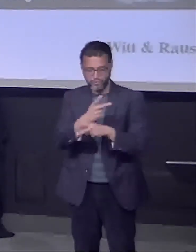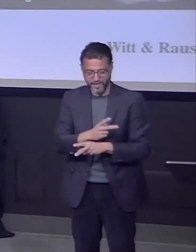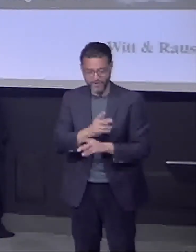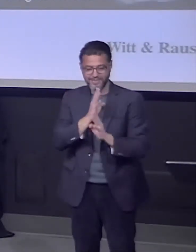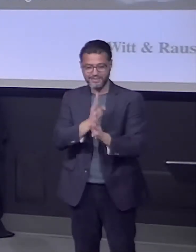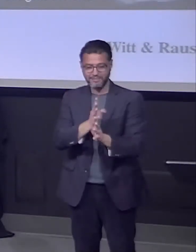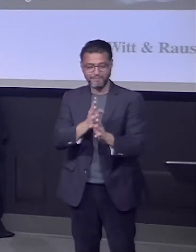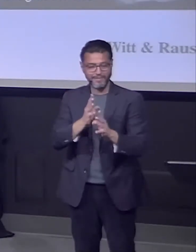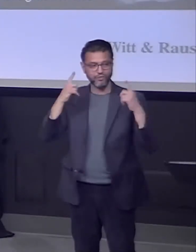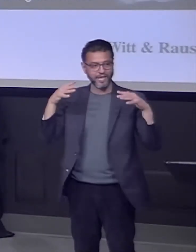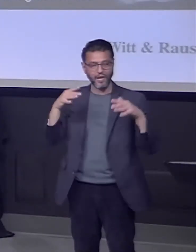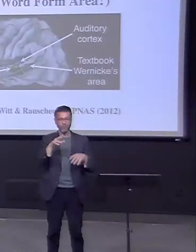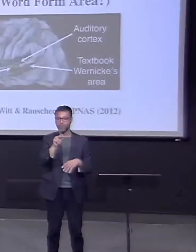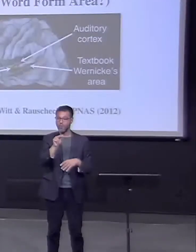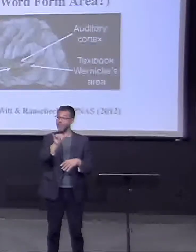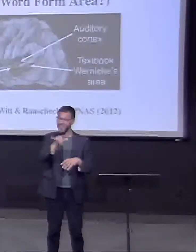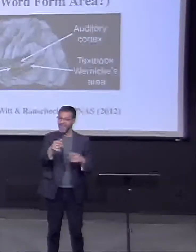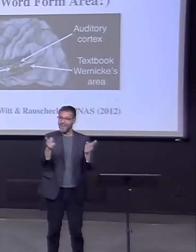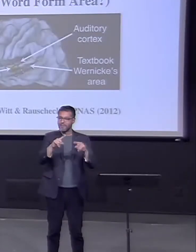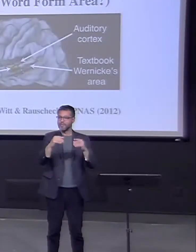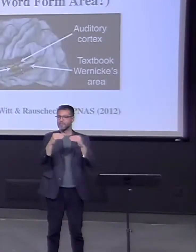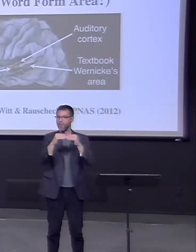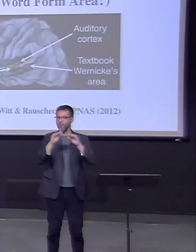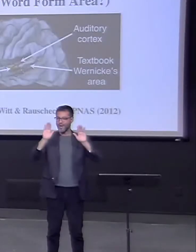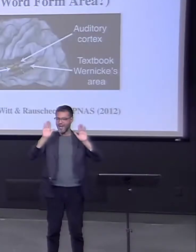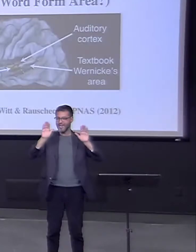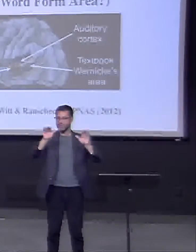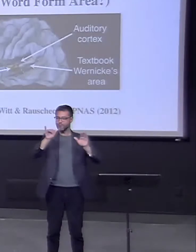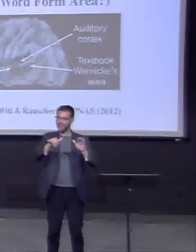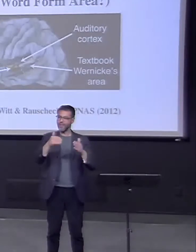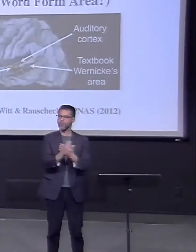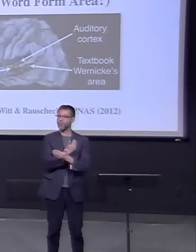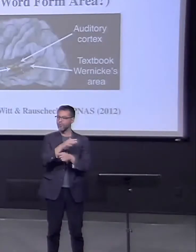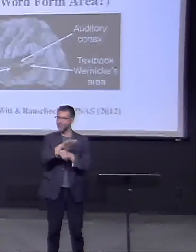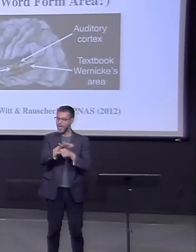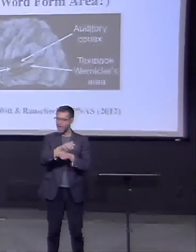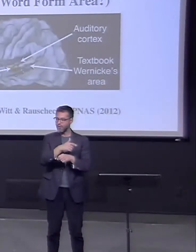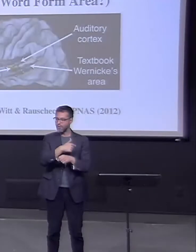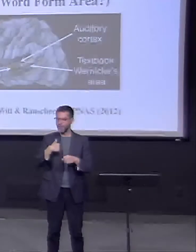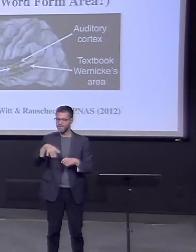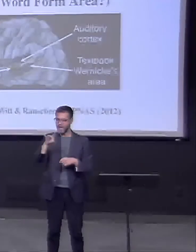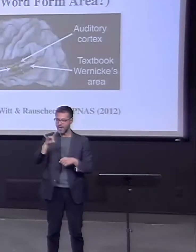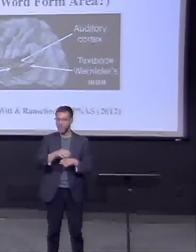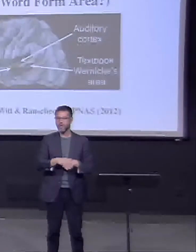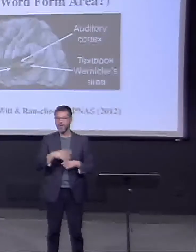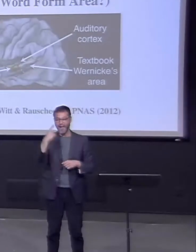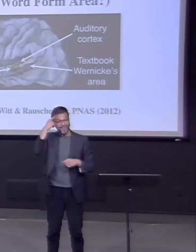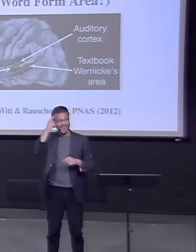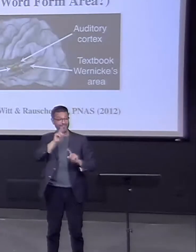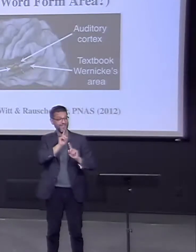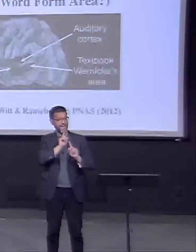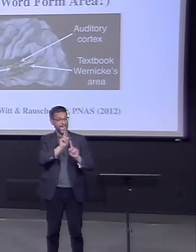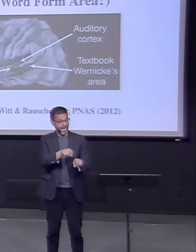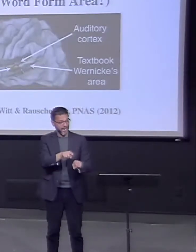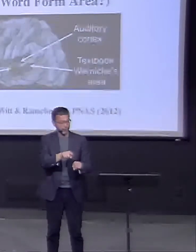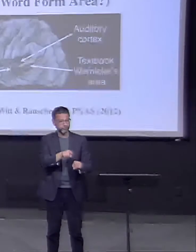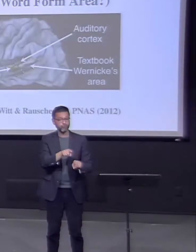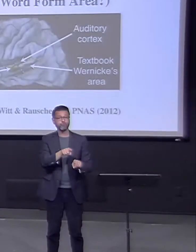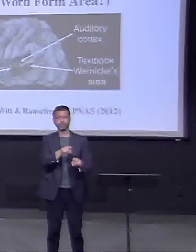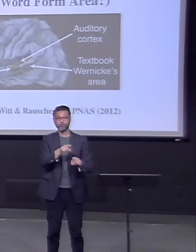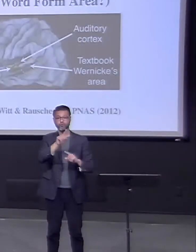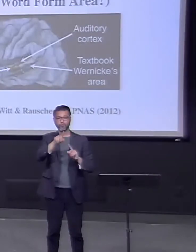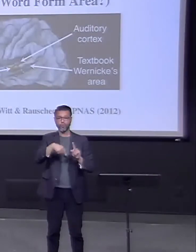sounds. This is done more anteriorly in this new area that we found. I think the answer comes when